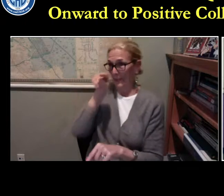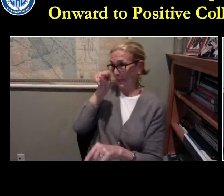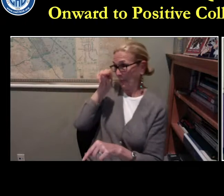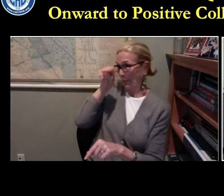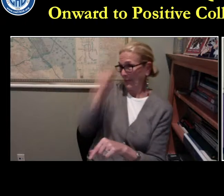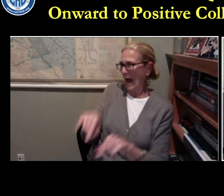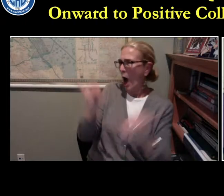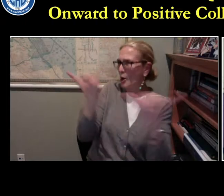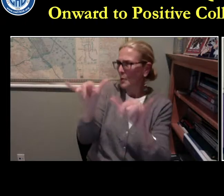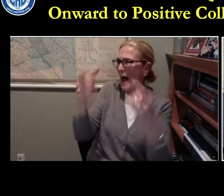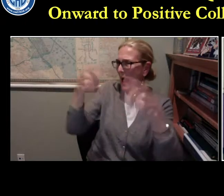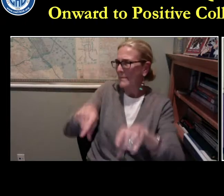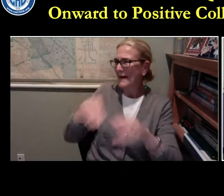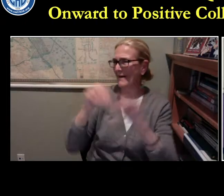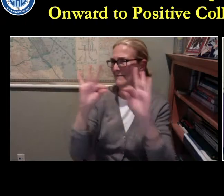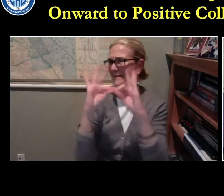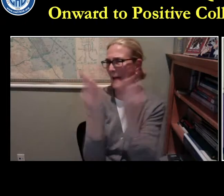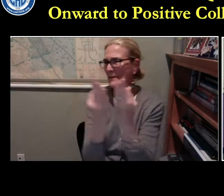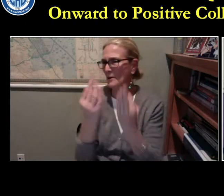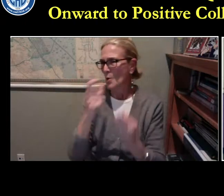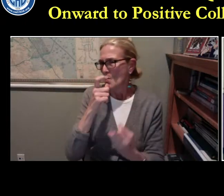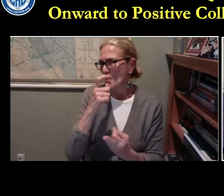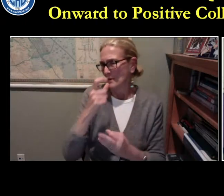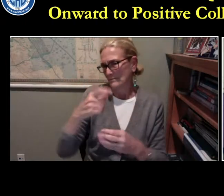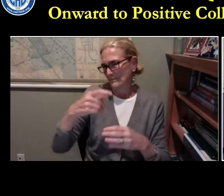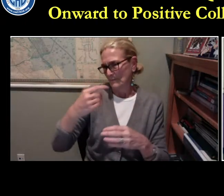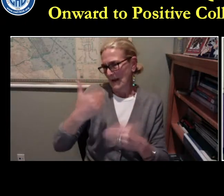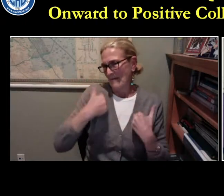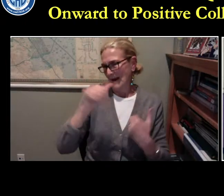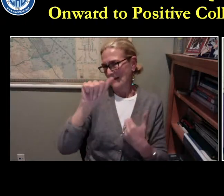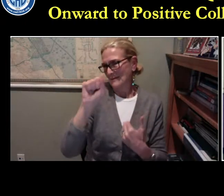and English, and really to value both.